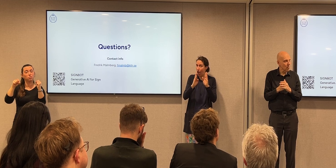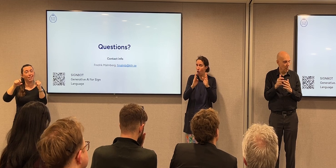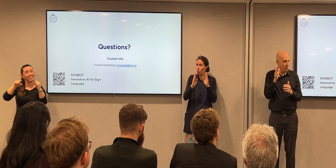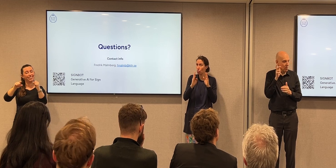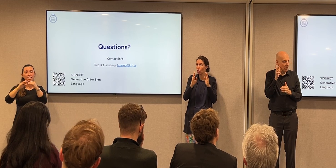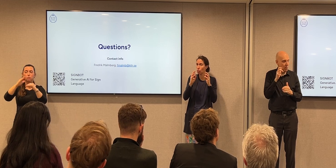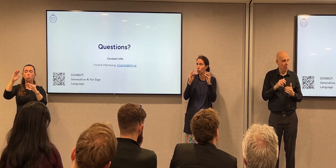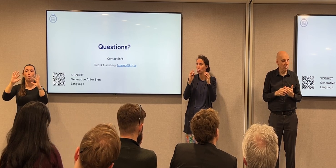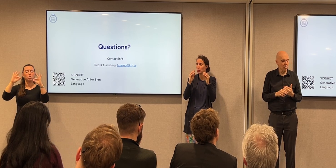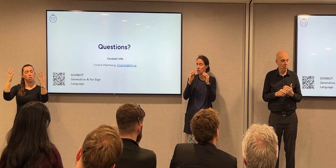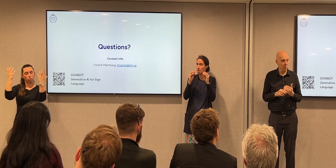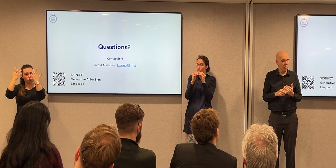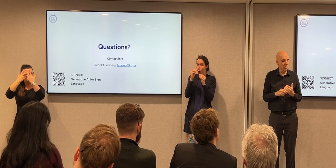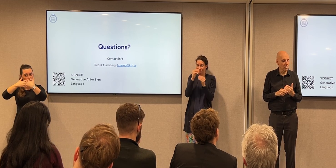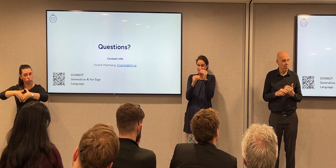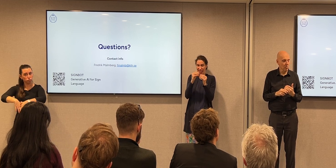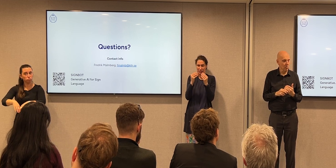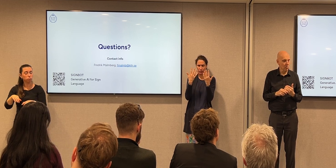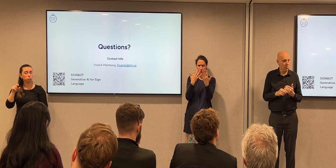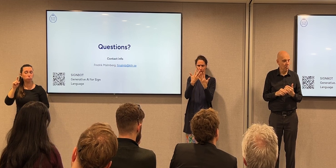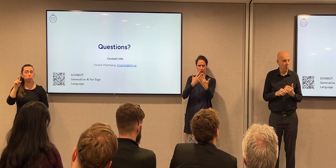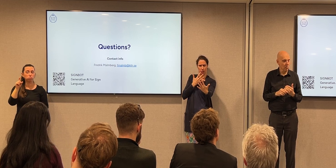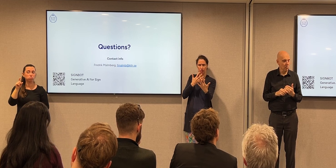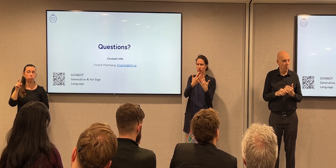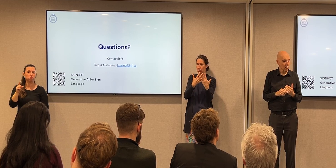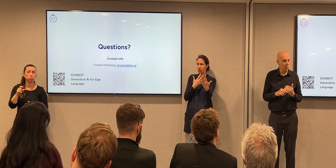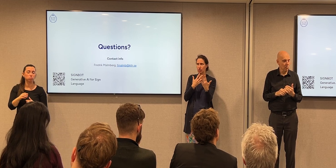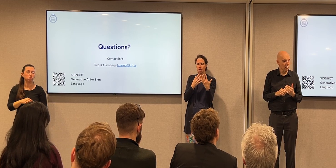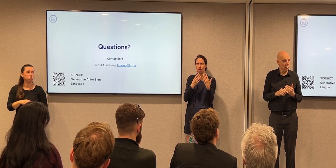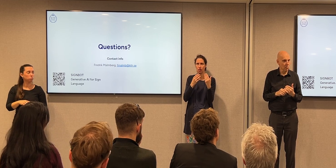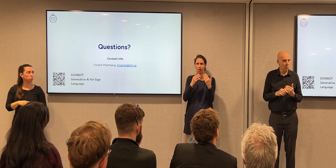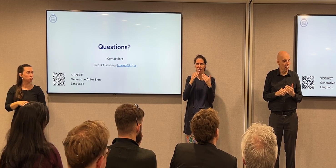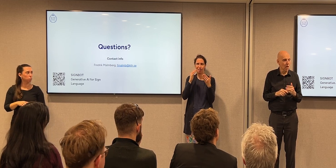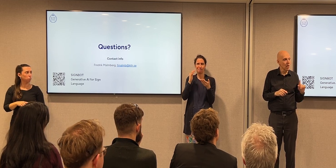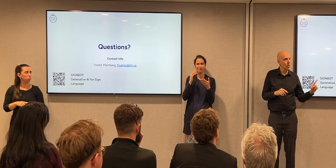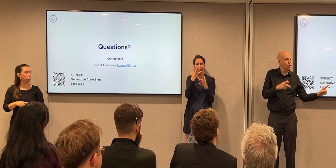sort of fix this kind of depth and consistency?